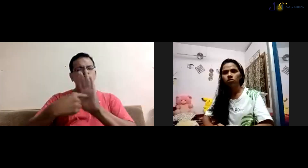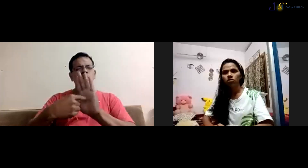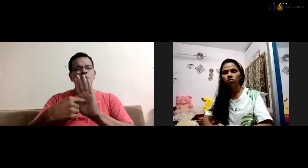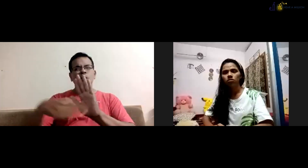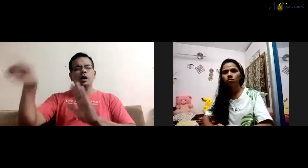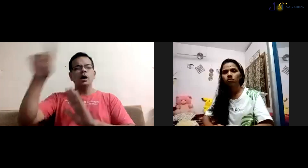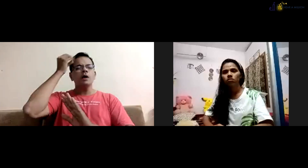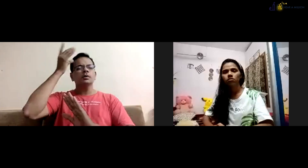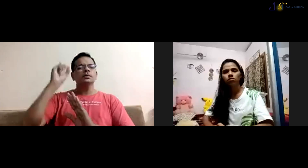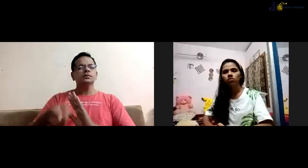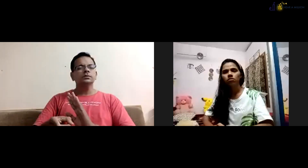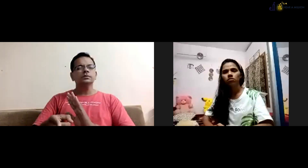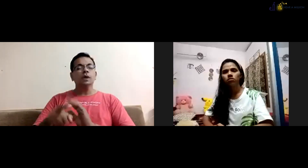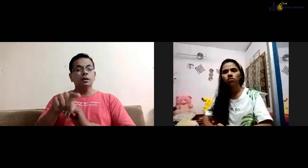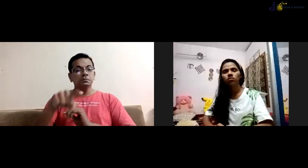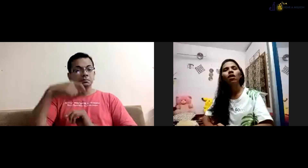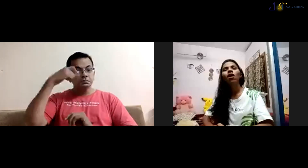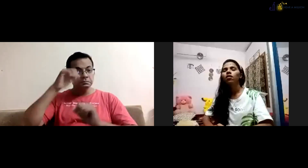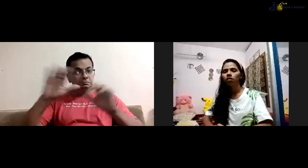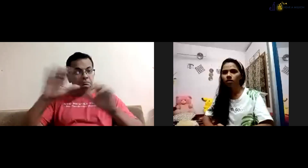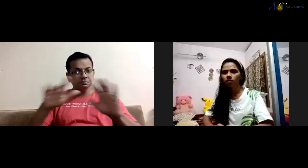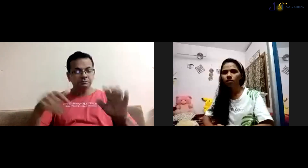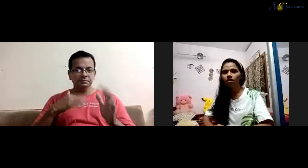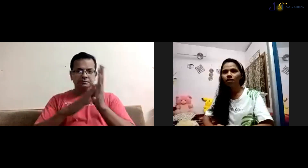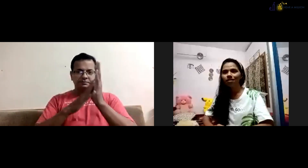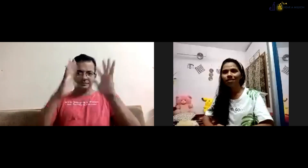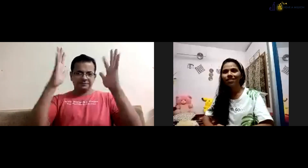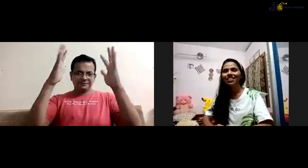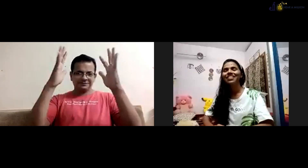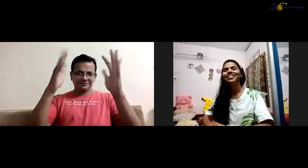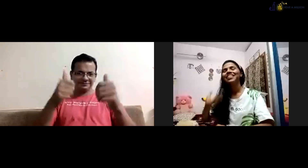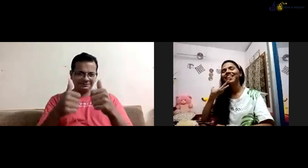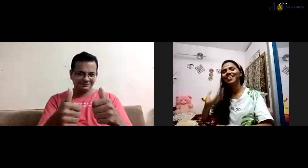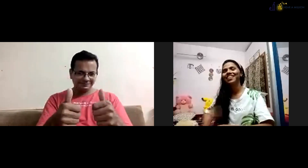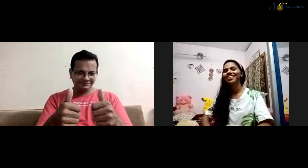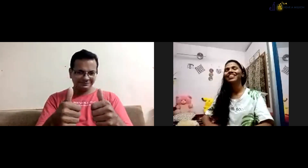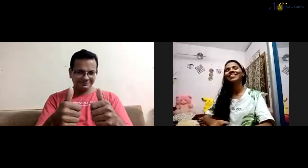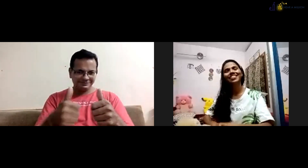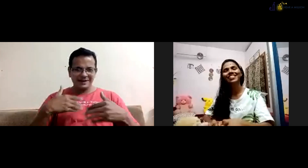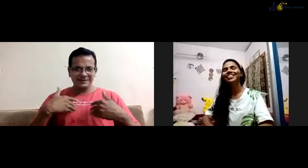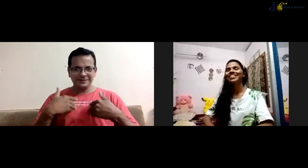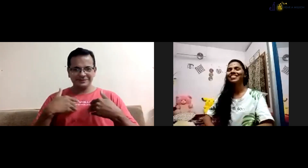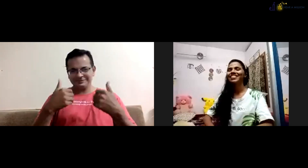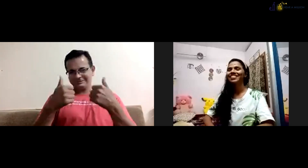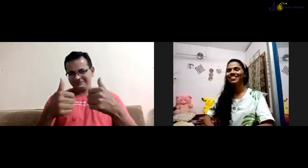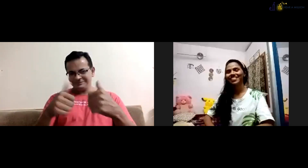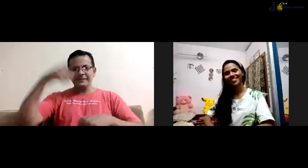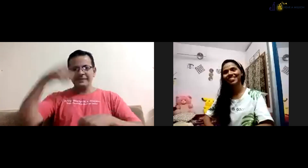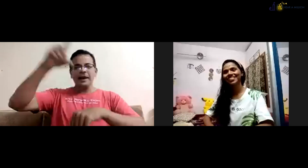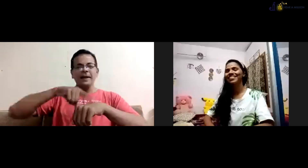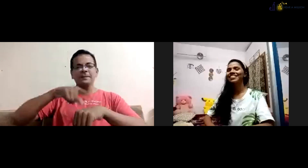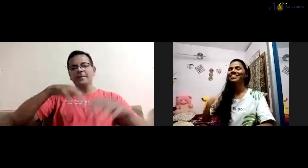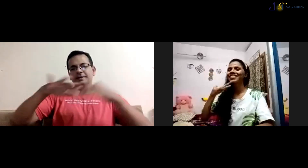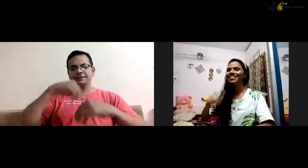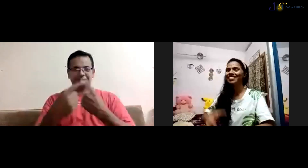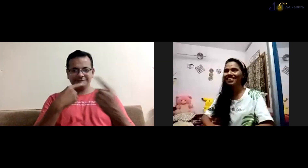very aggressive that time. Then I started to show my disability and spread the awareness. So it's very